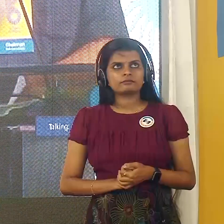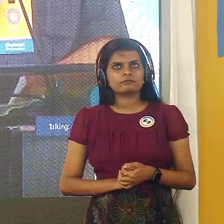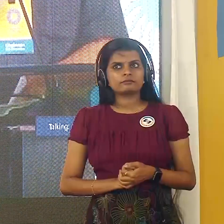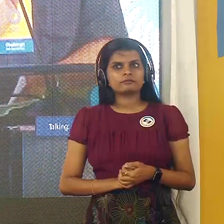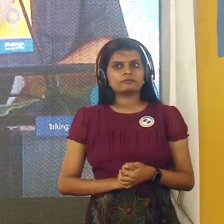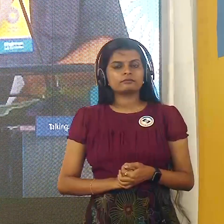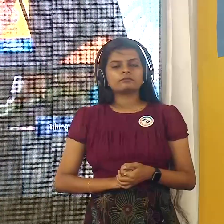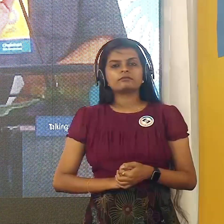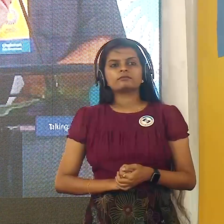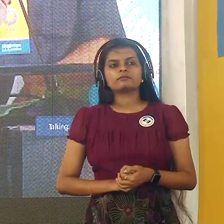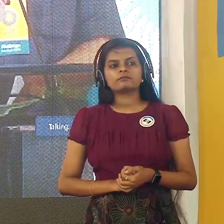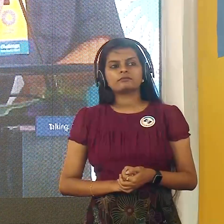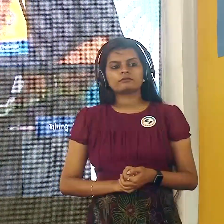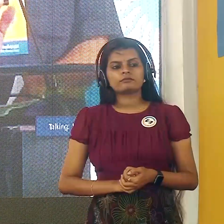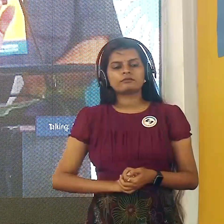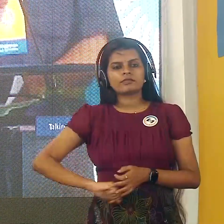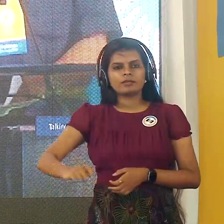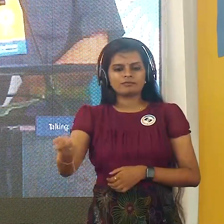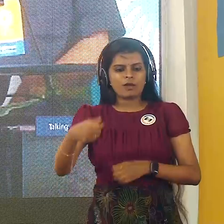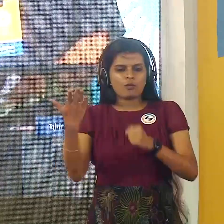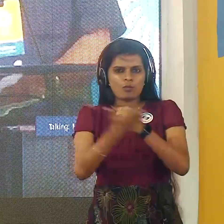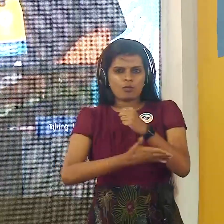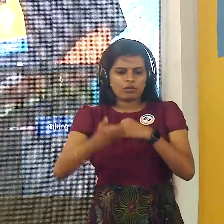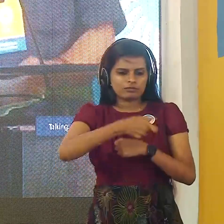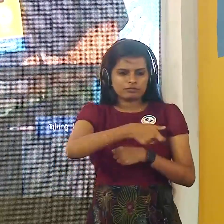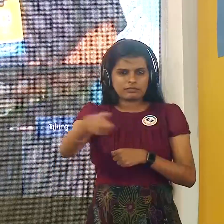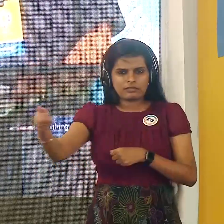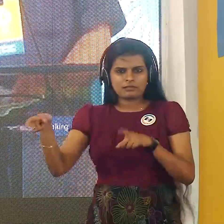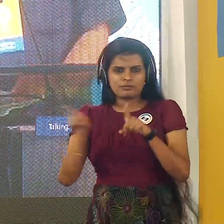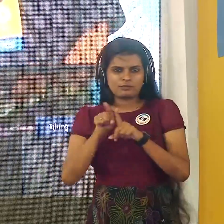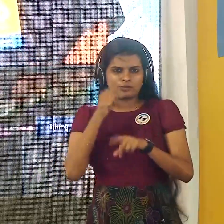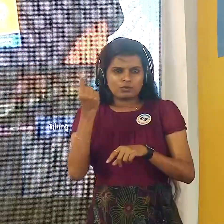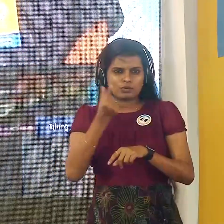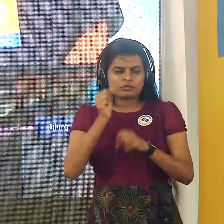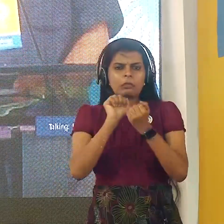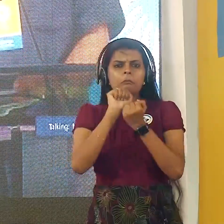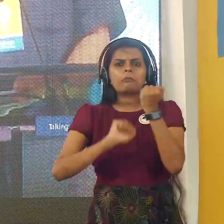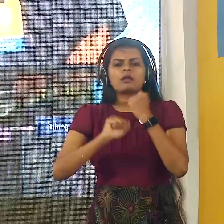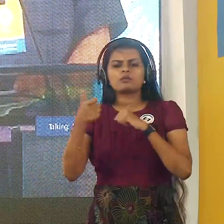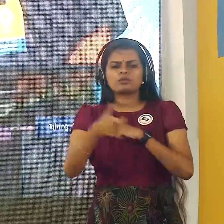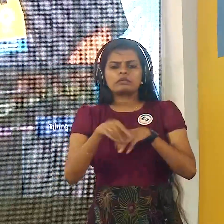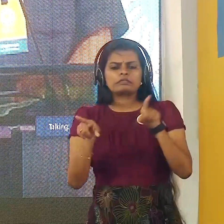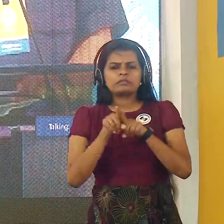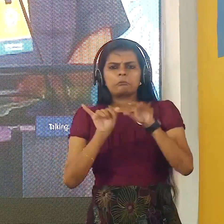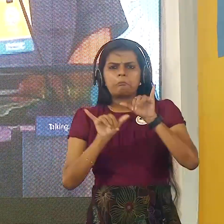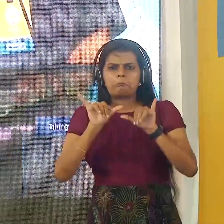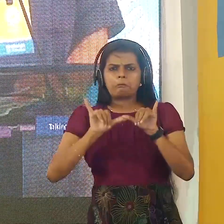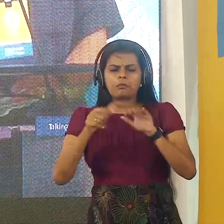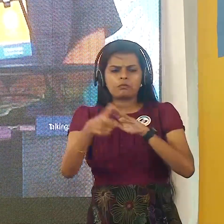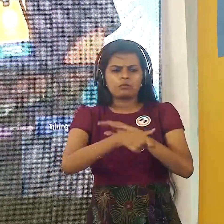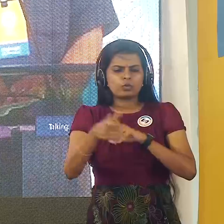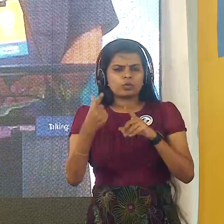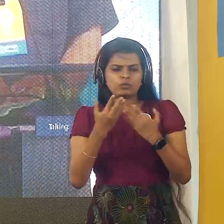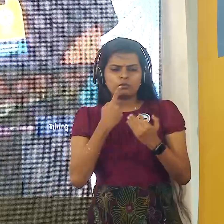that fertilizer use must increase, that balanced fertilizer use must be increased. There are